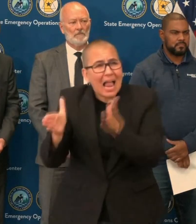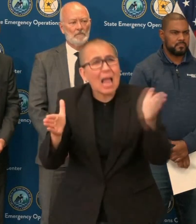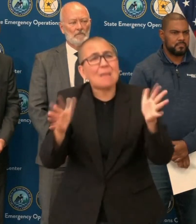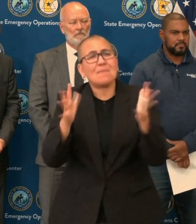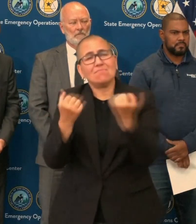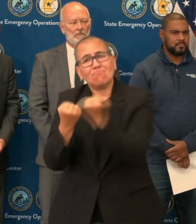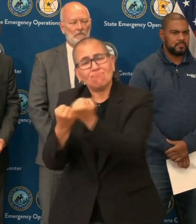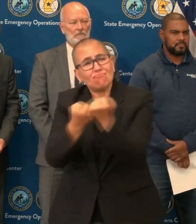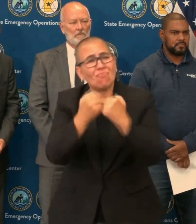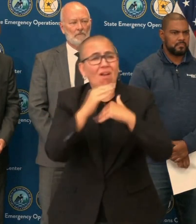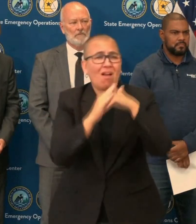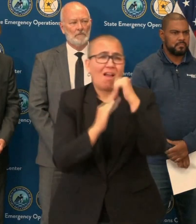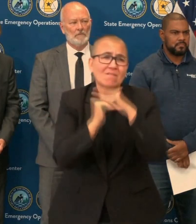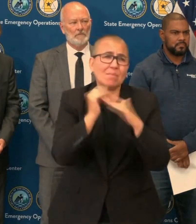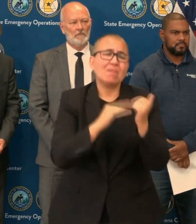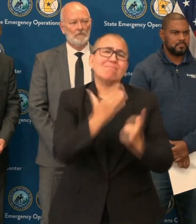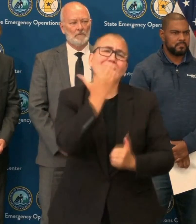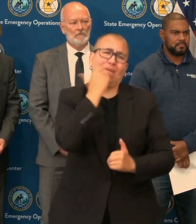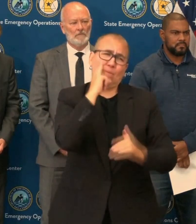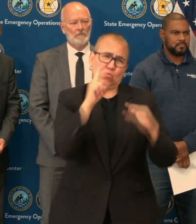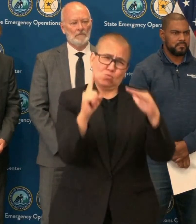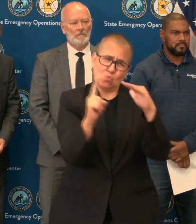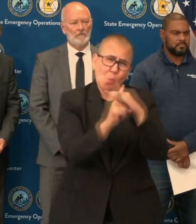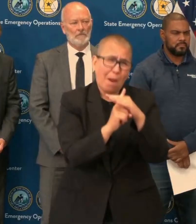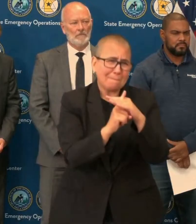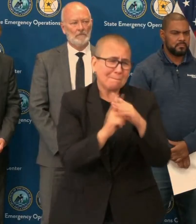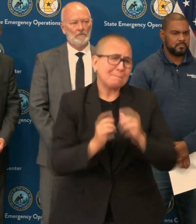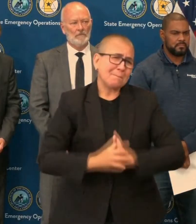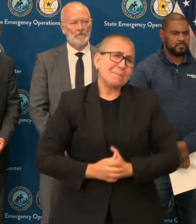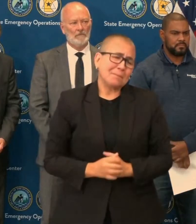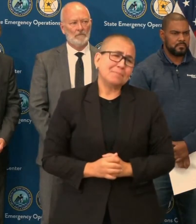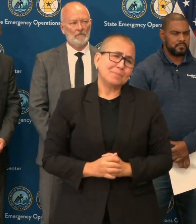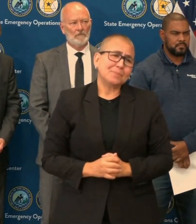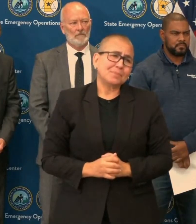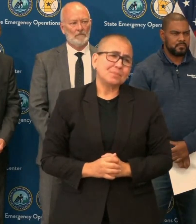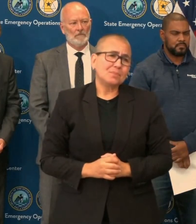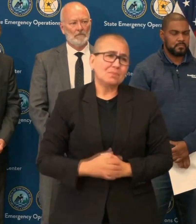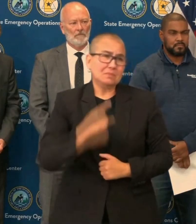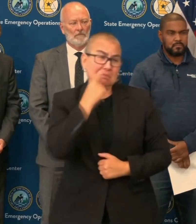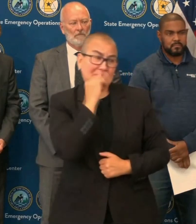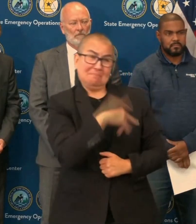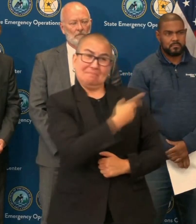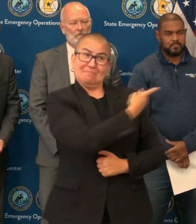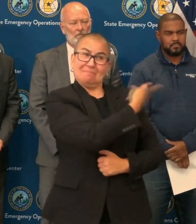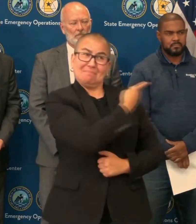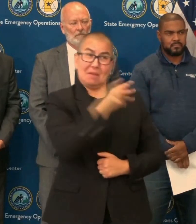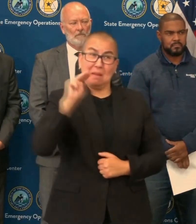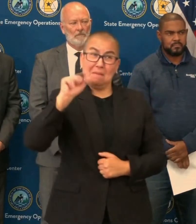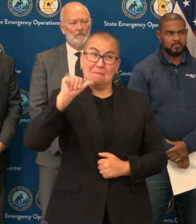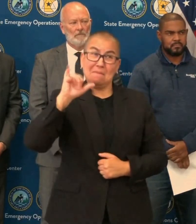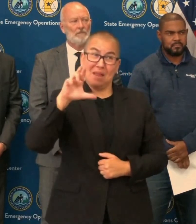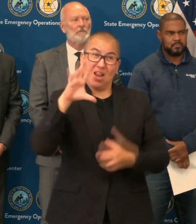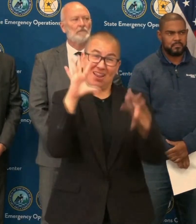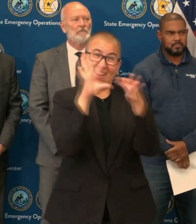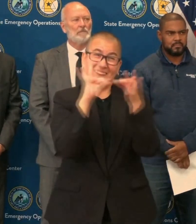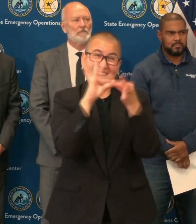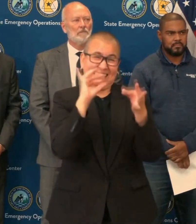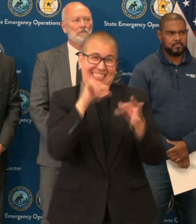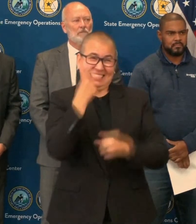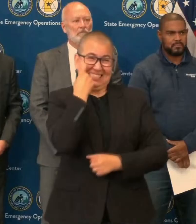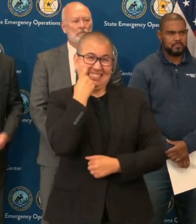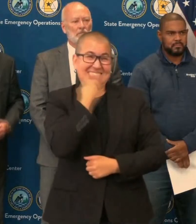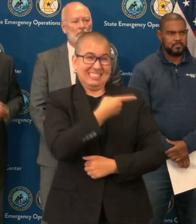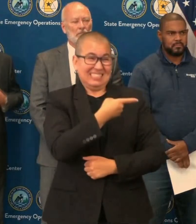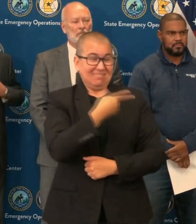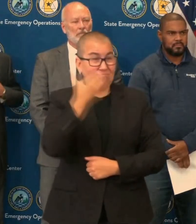for being here. And again, I think Mayor Winston said it well that Hoffman